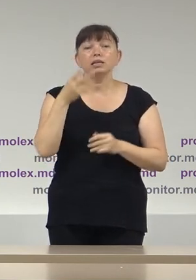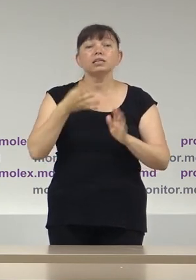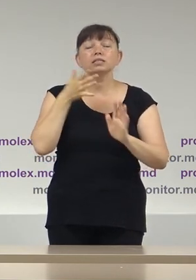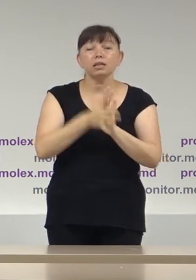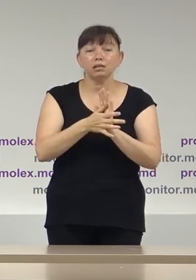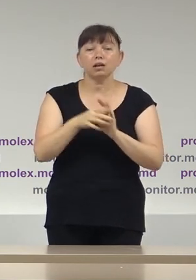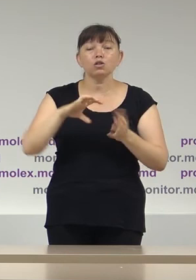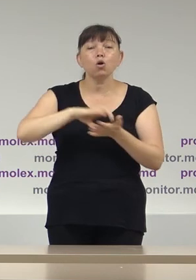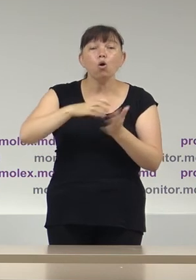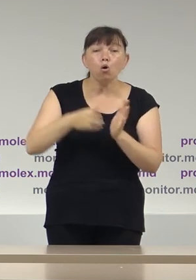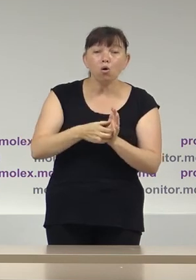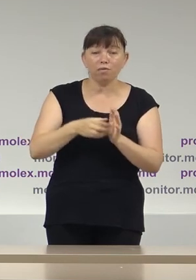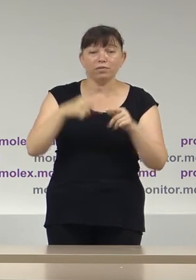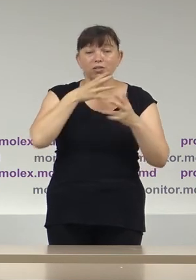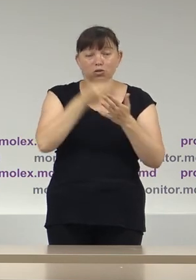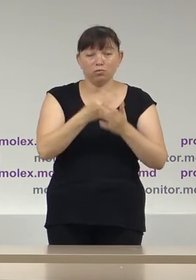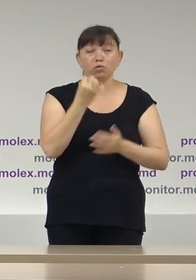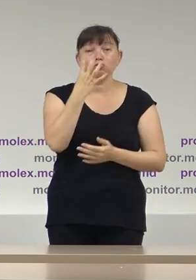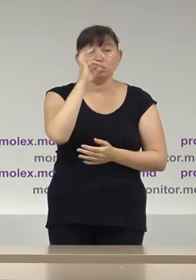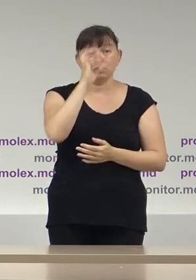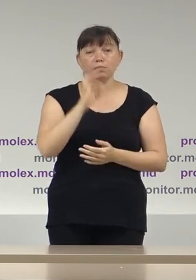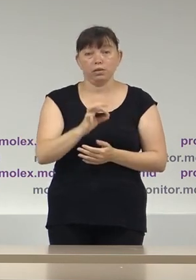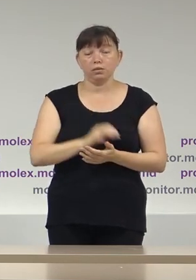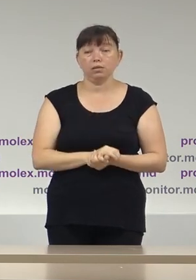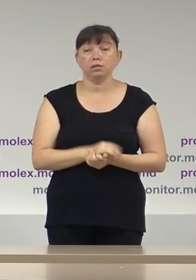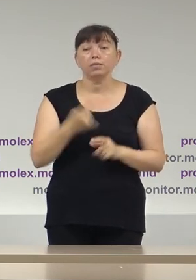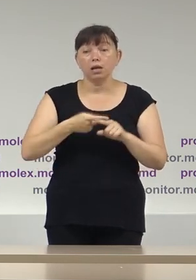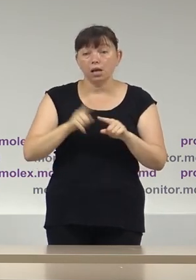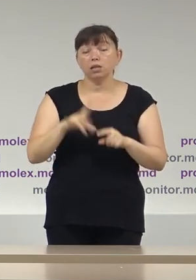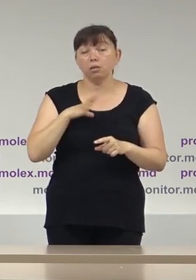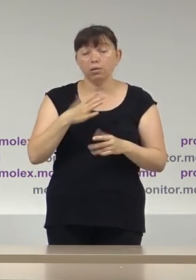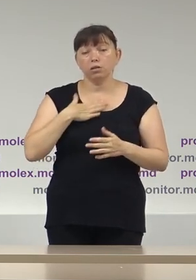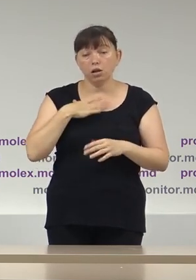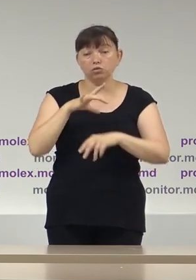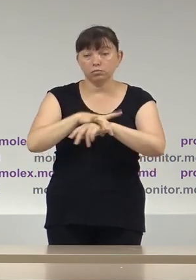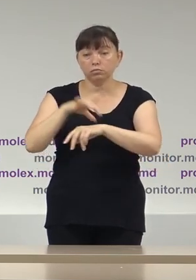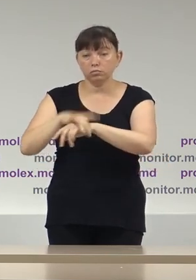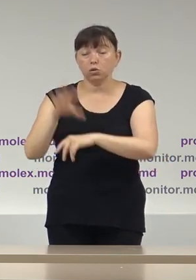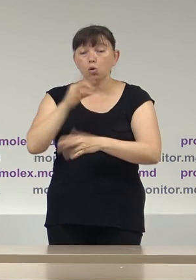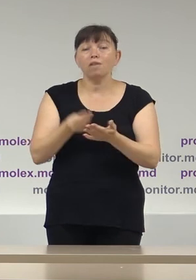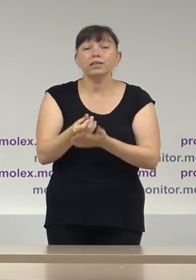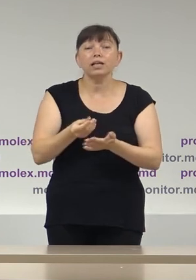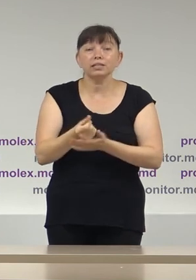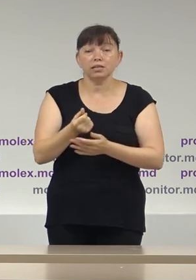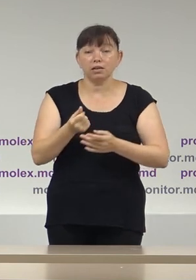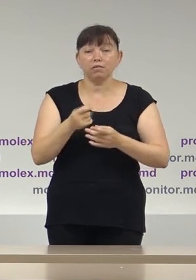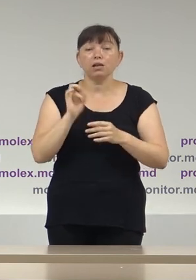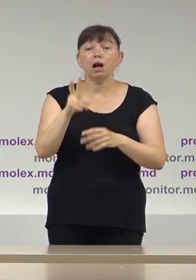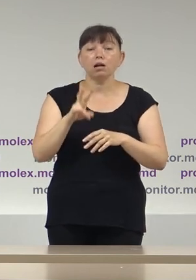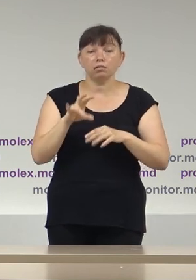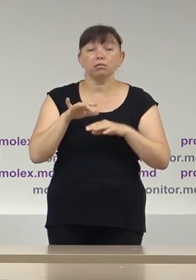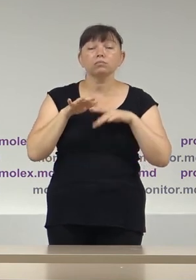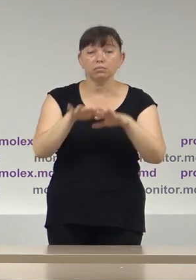15%, and expenses for the campaigning offices, 14%. So these are